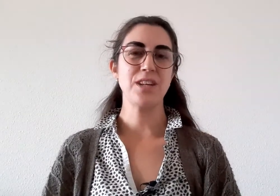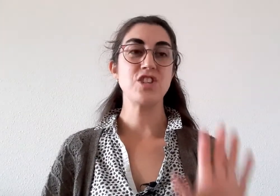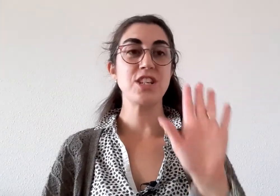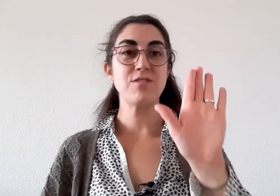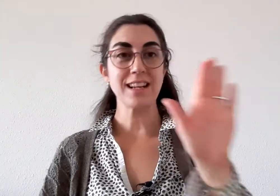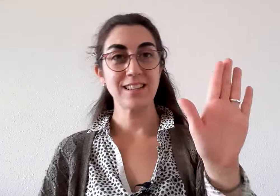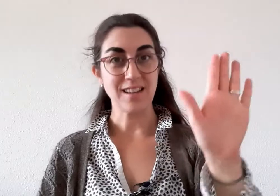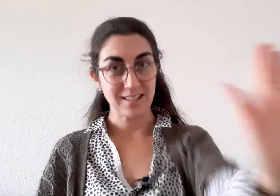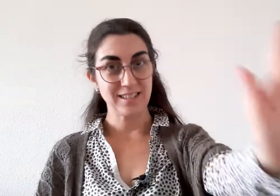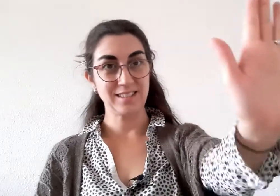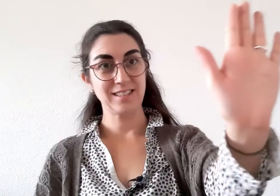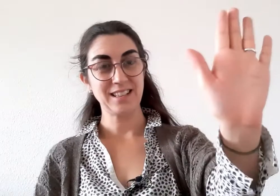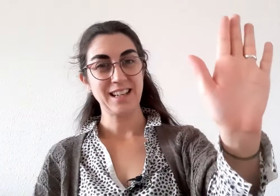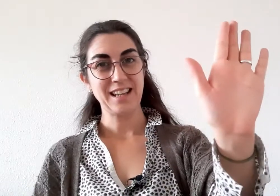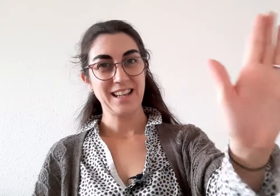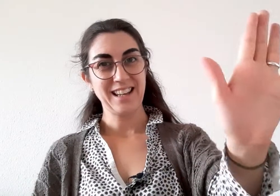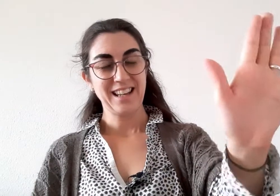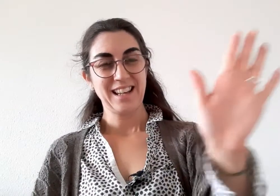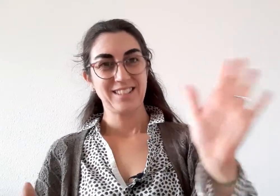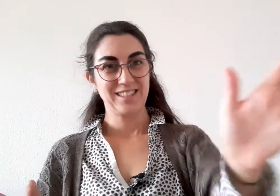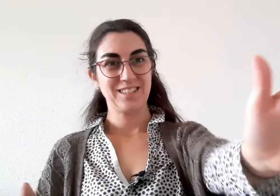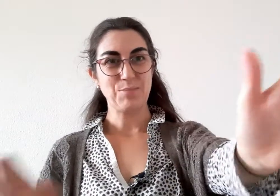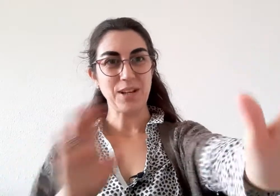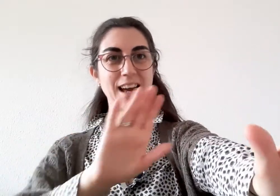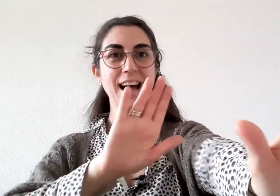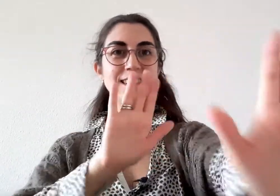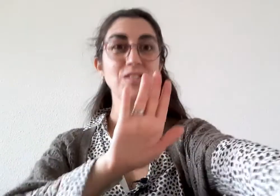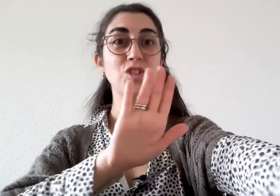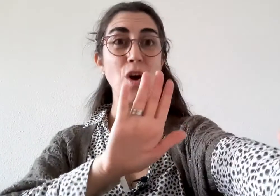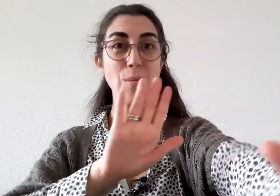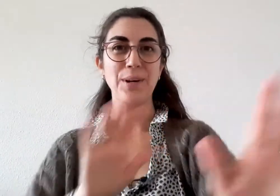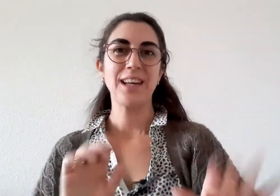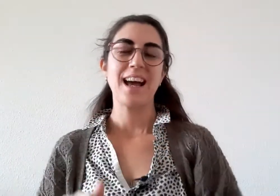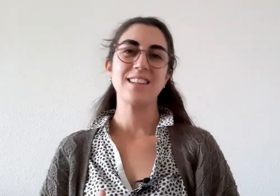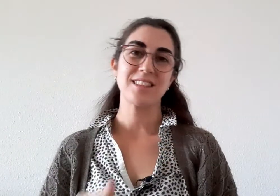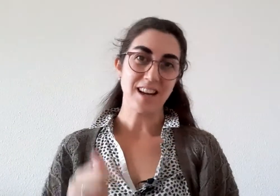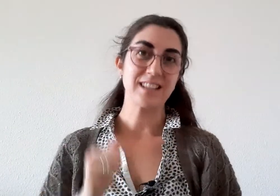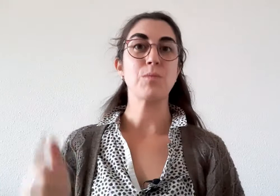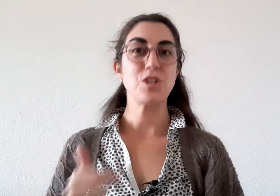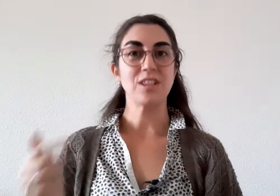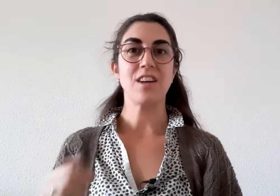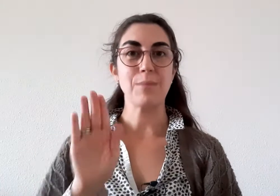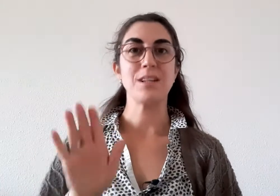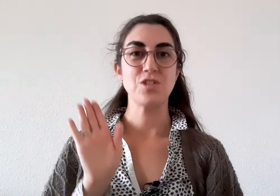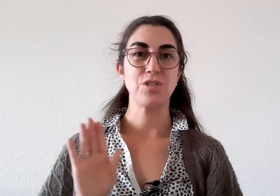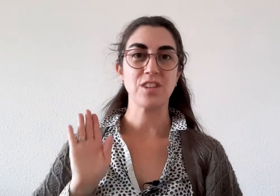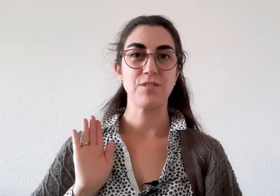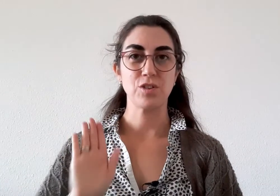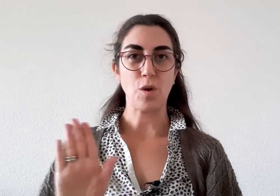she recognized this, putting her hand out, stop, as the sign that we use in our family to sign for stop, stop